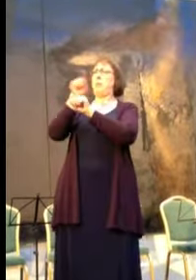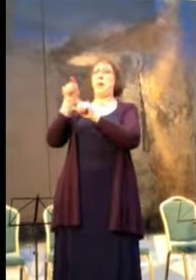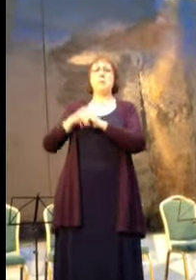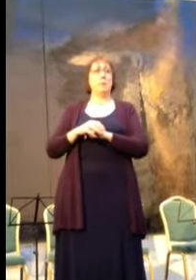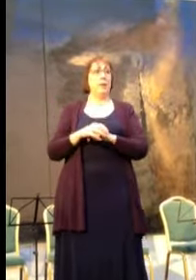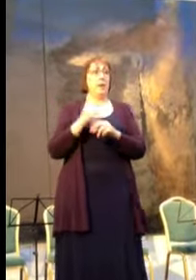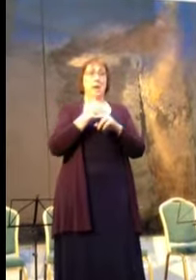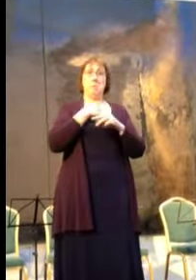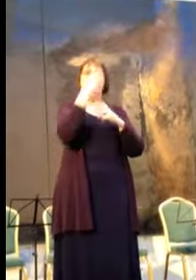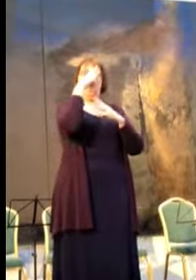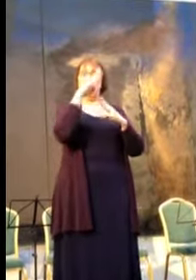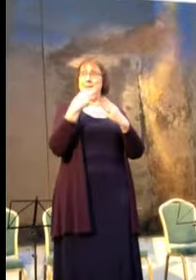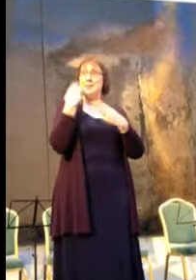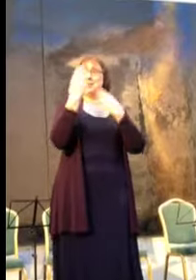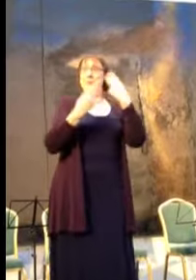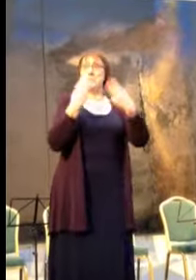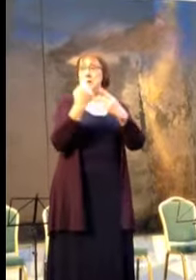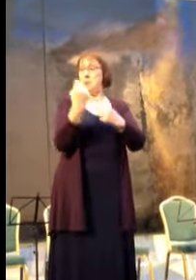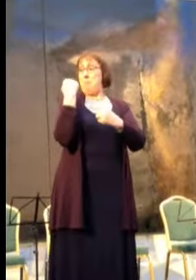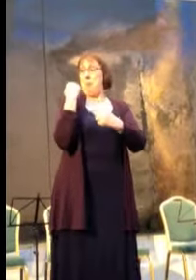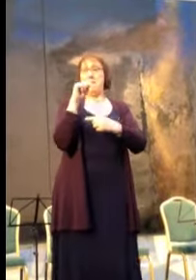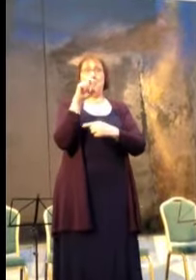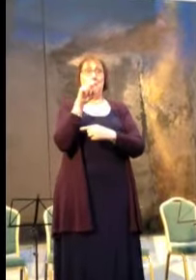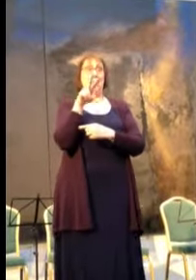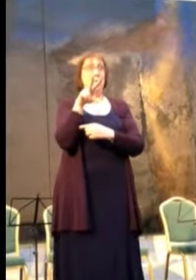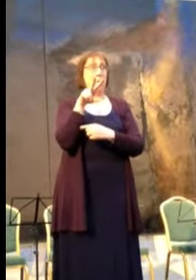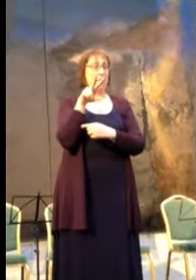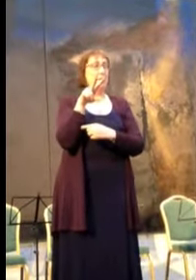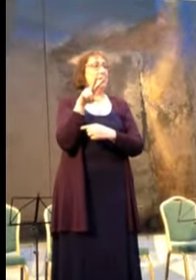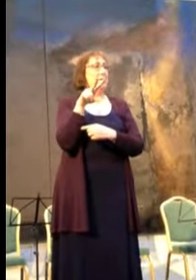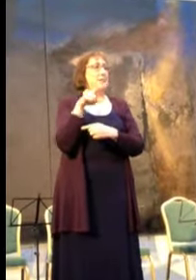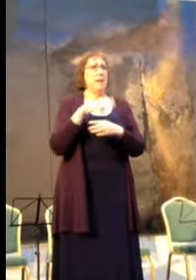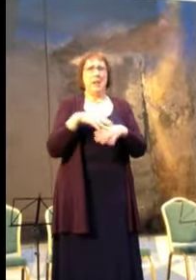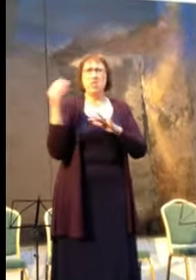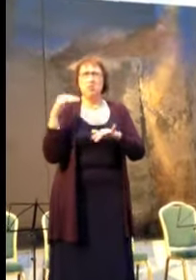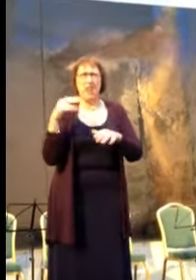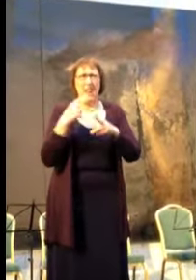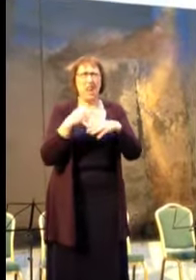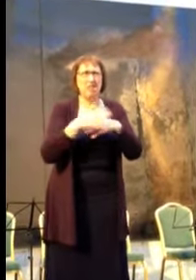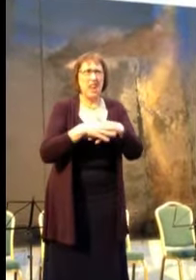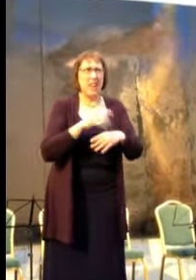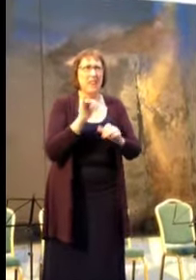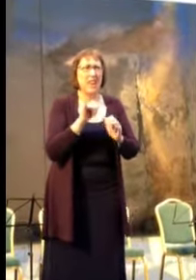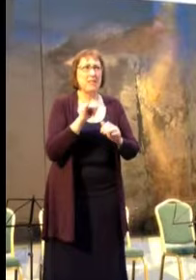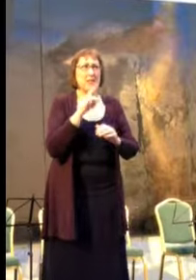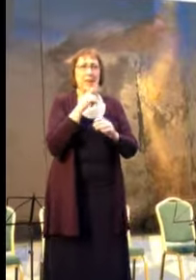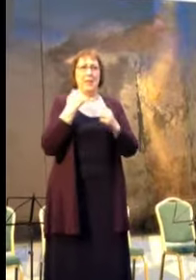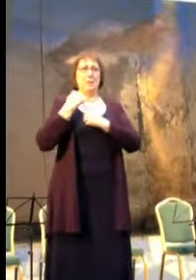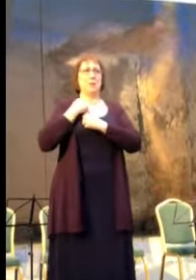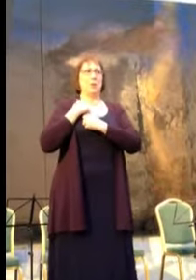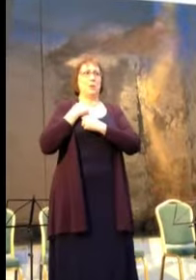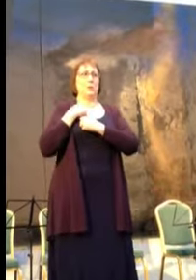inauguration speech on that wonderful day in Dublin Castle last November, even though it was raining outside, the soldiers of which